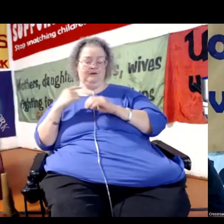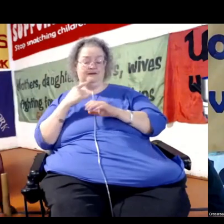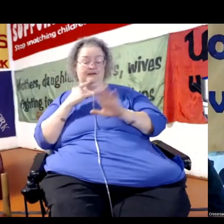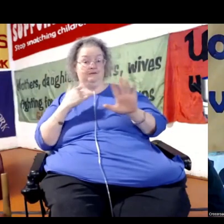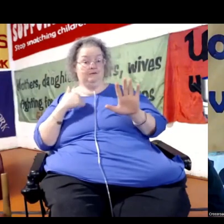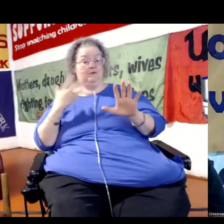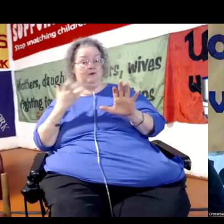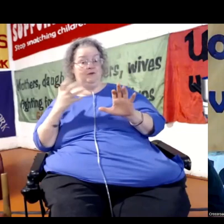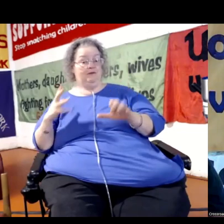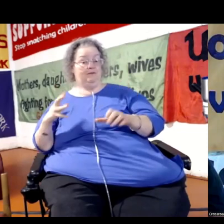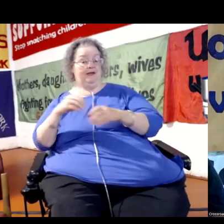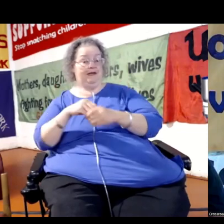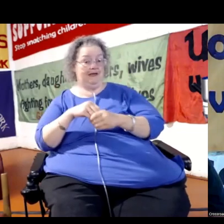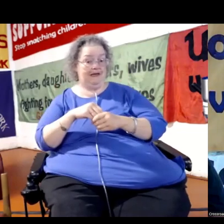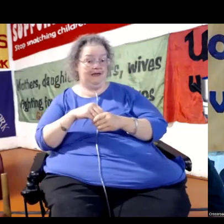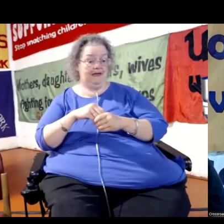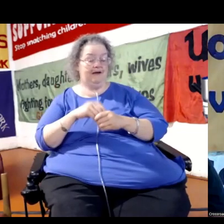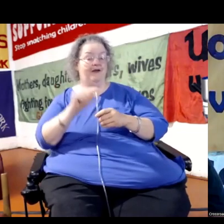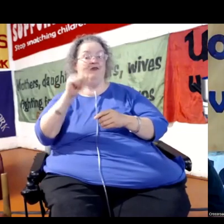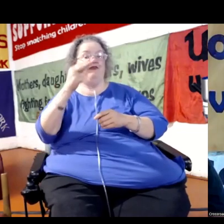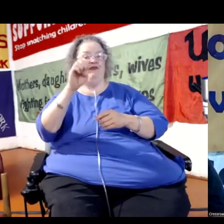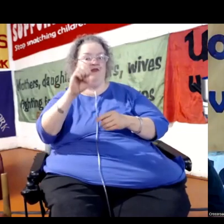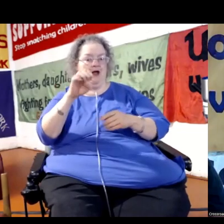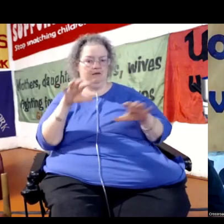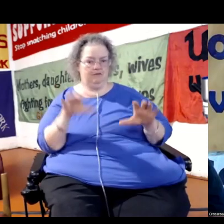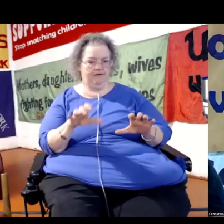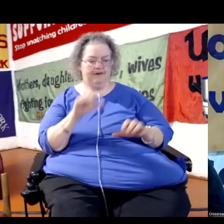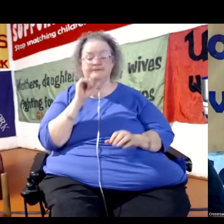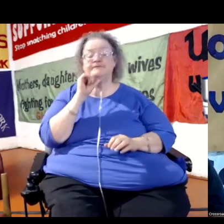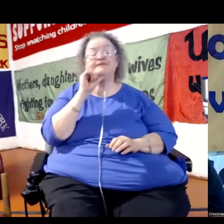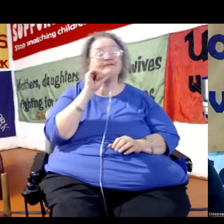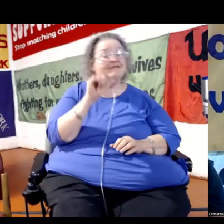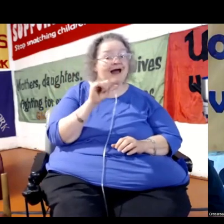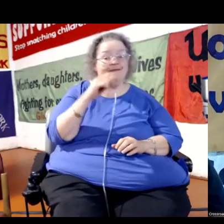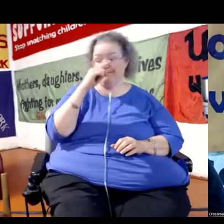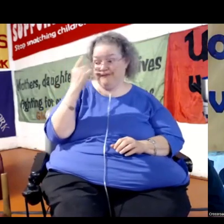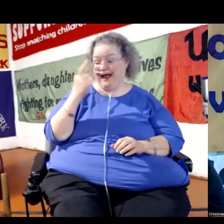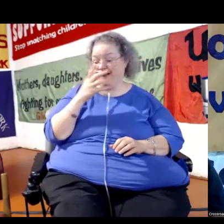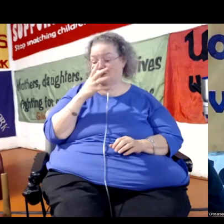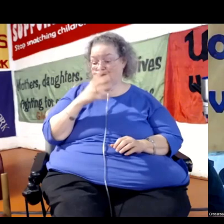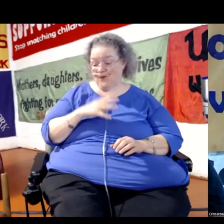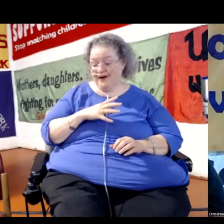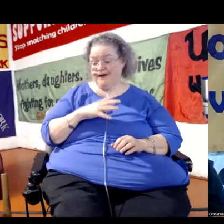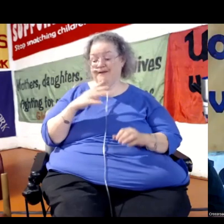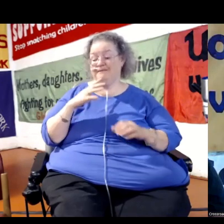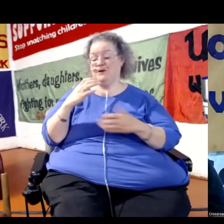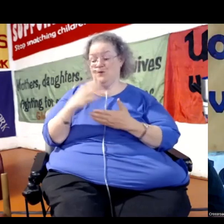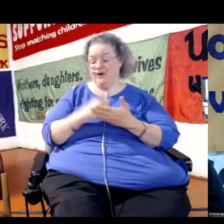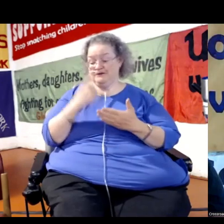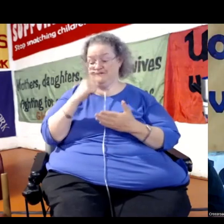movement, not the Black women for wages for housewives, not the white. We want to be